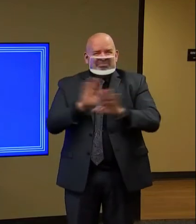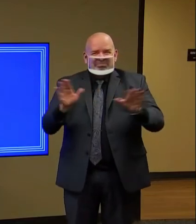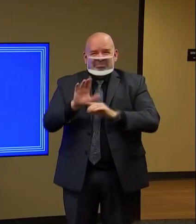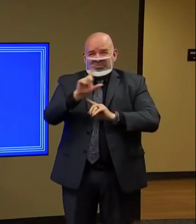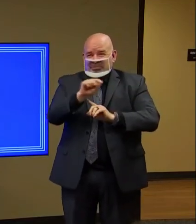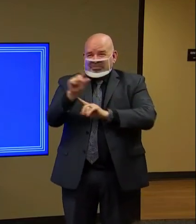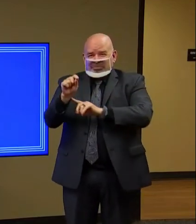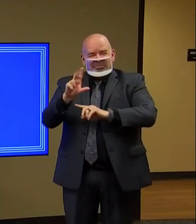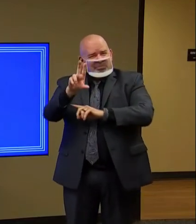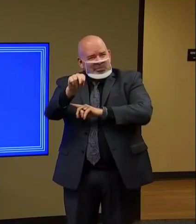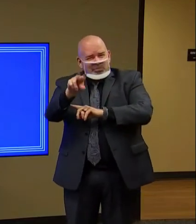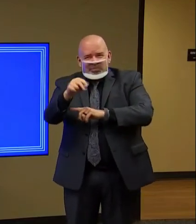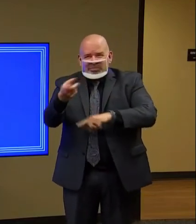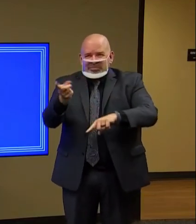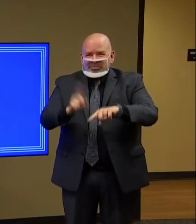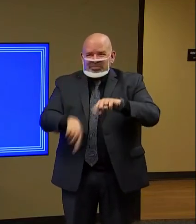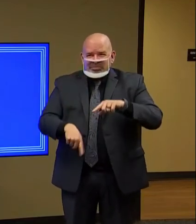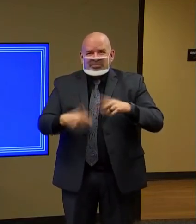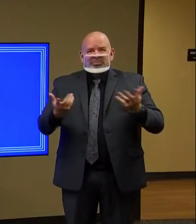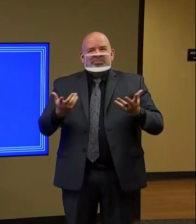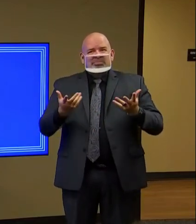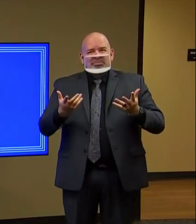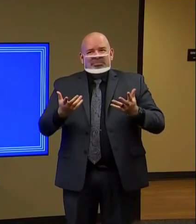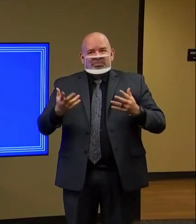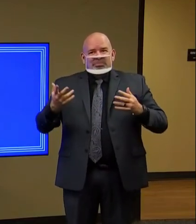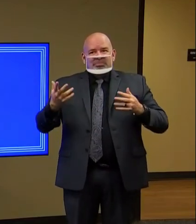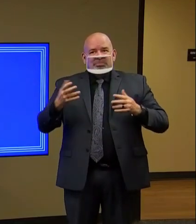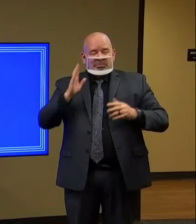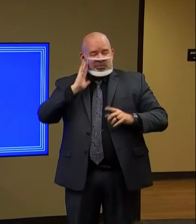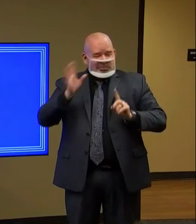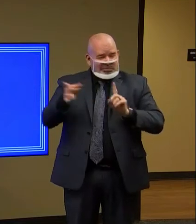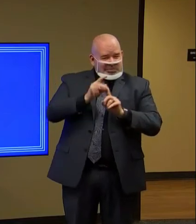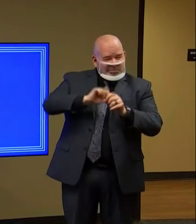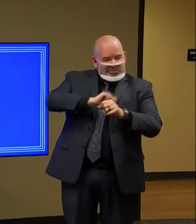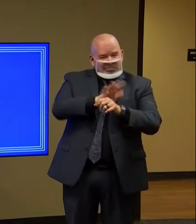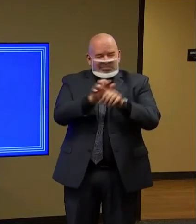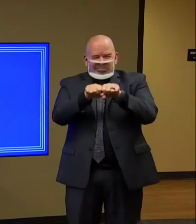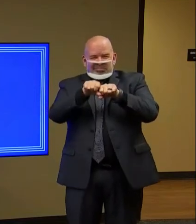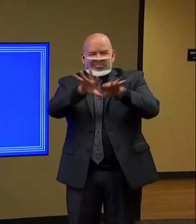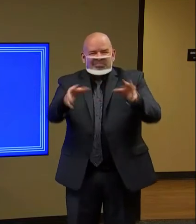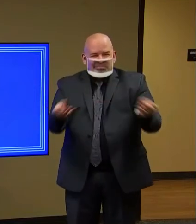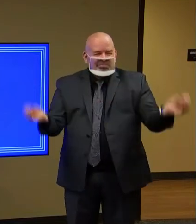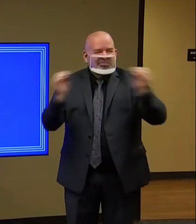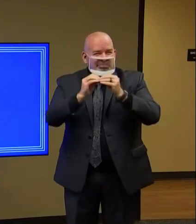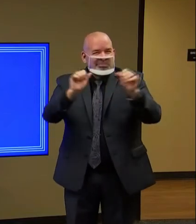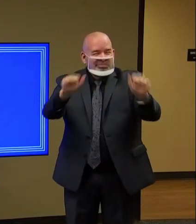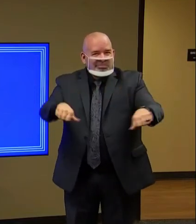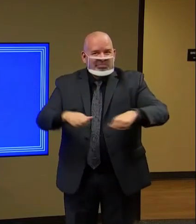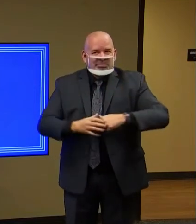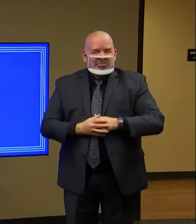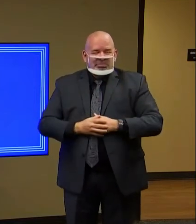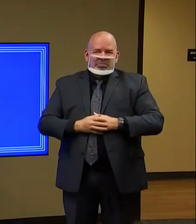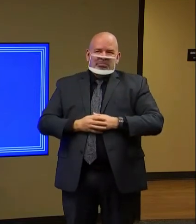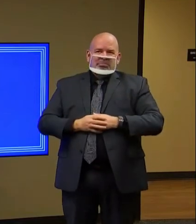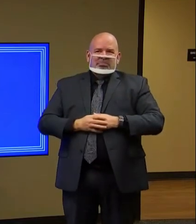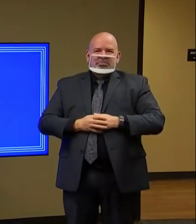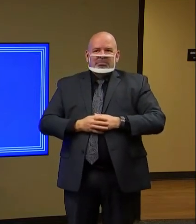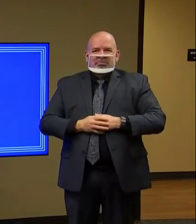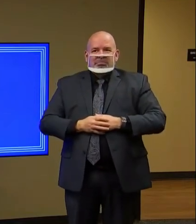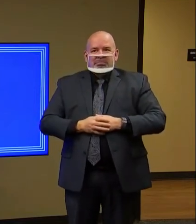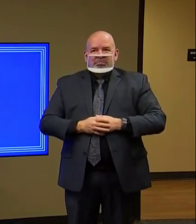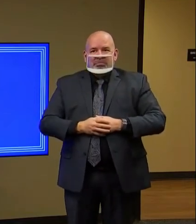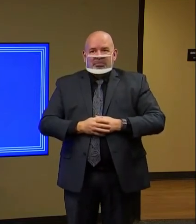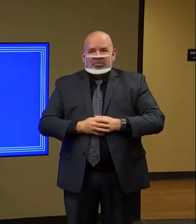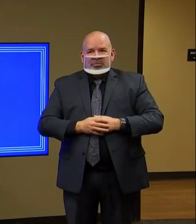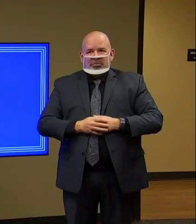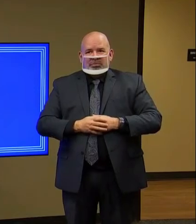an uninvited guest this holiday. Now, the thing to remember is the holidays can still